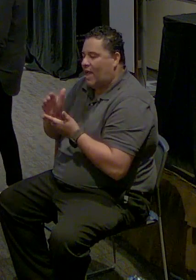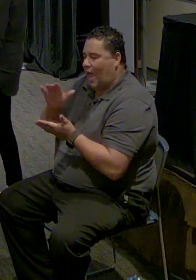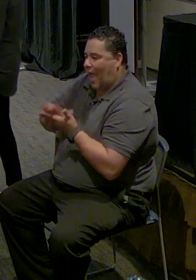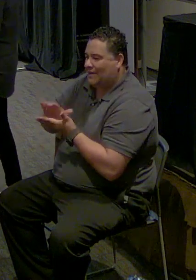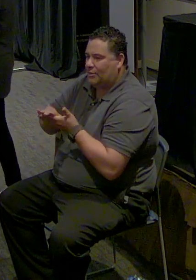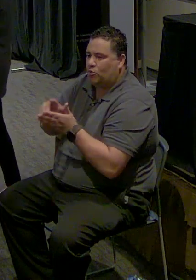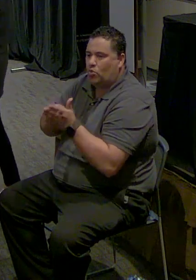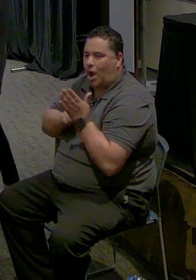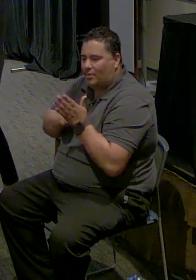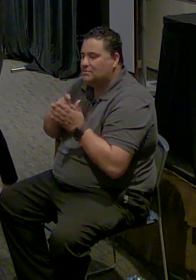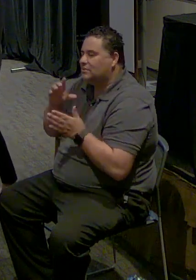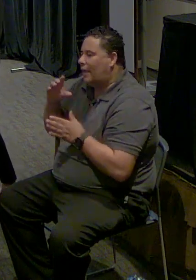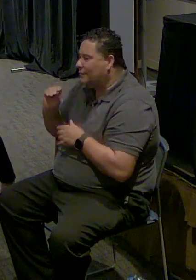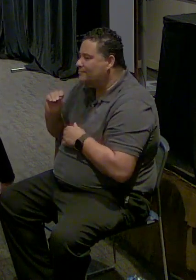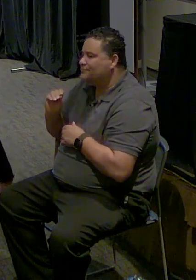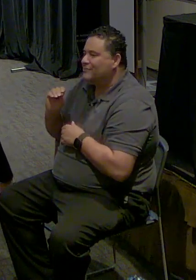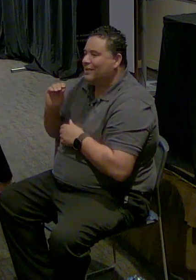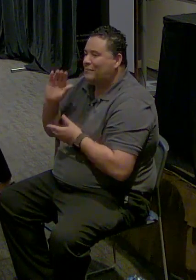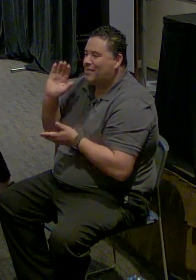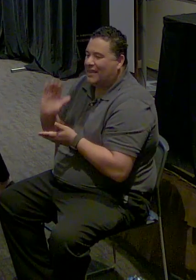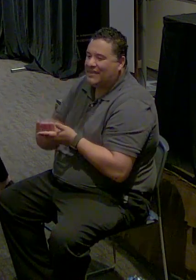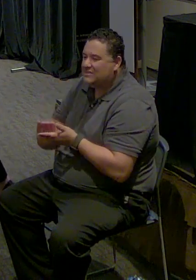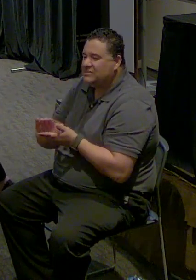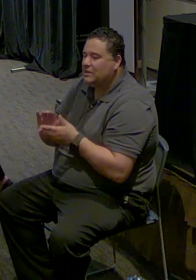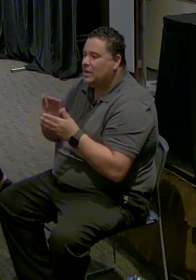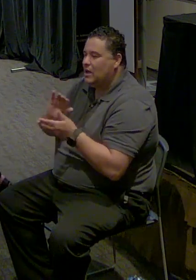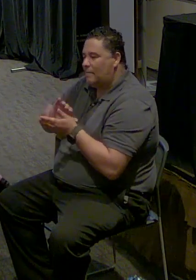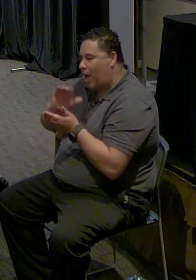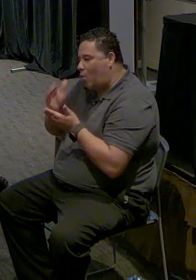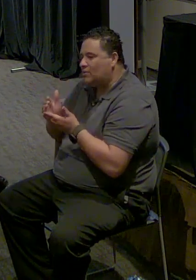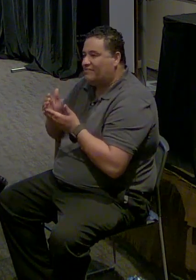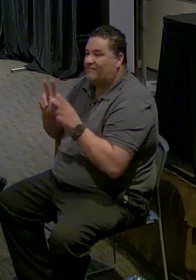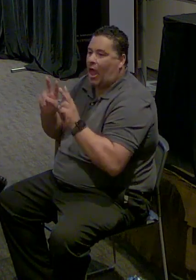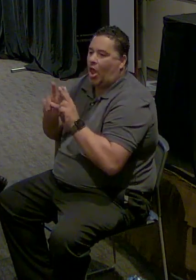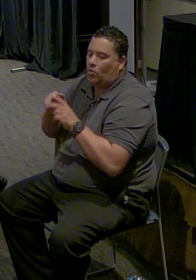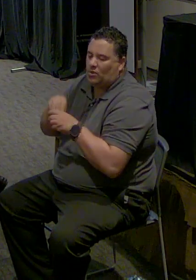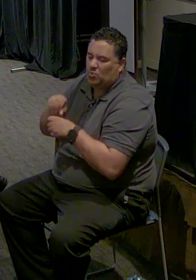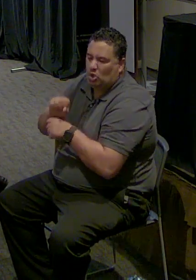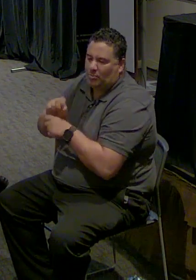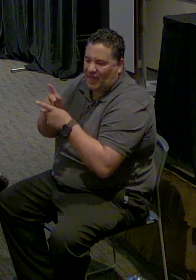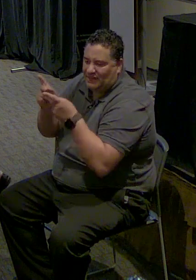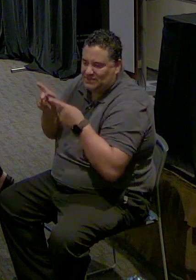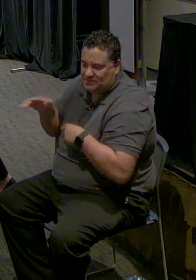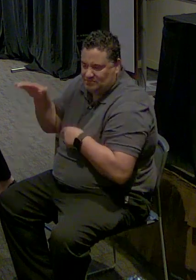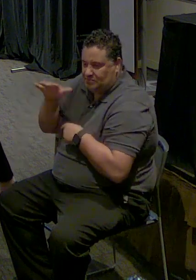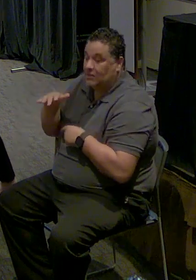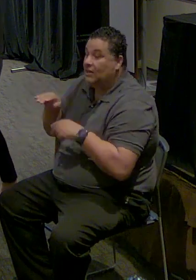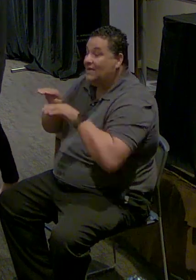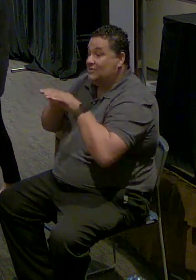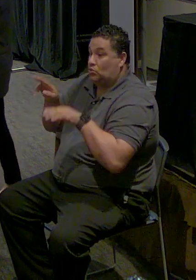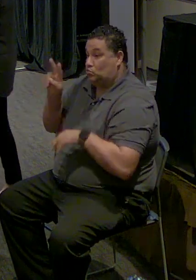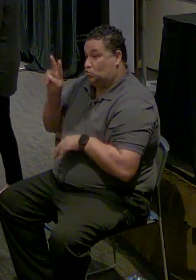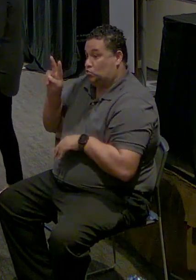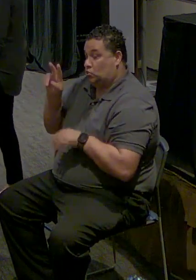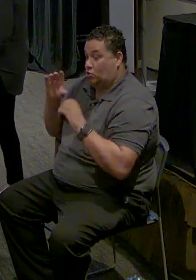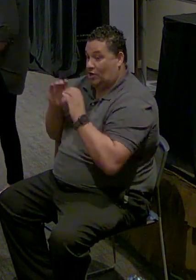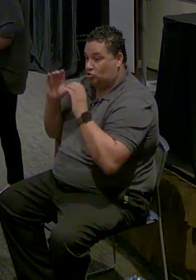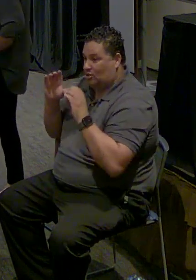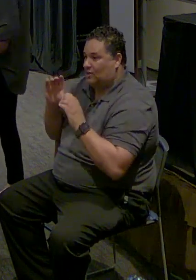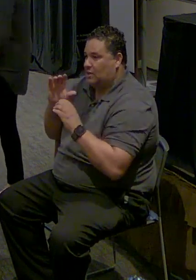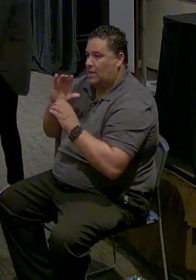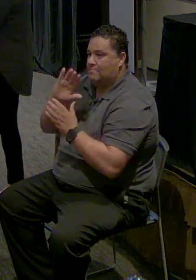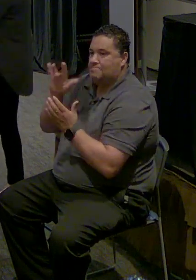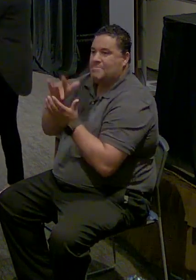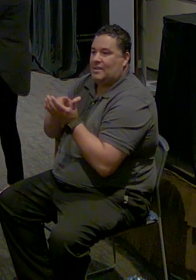probably the least amount of value in the workplace. A tier 2 credential would be that middle